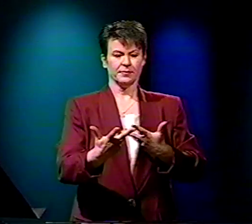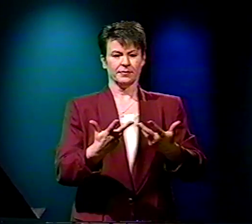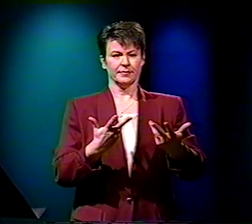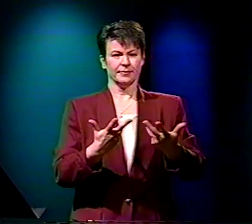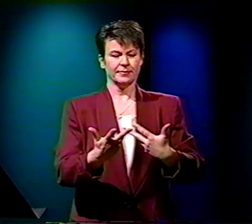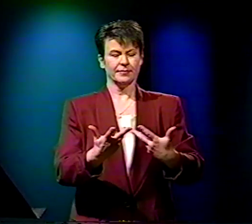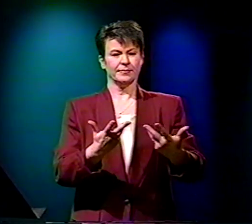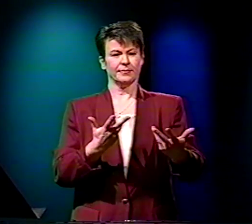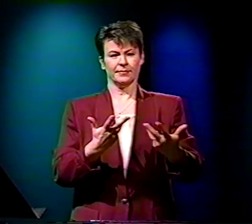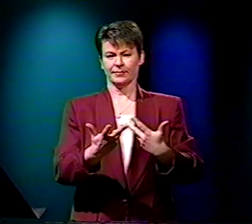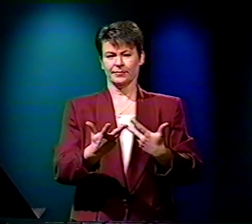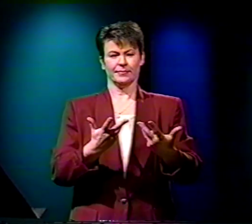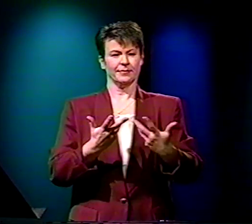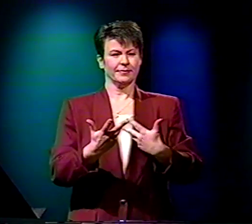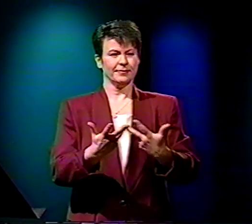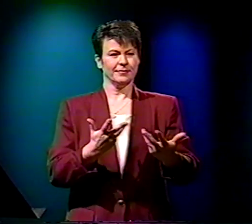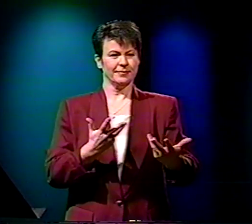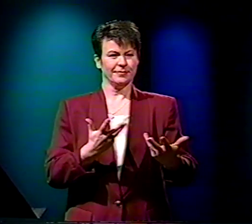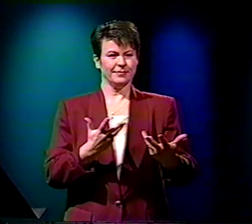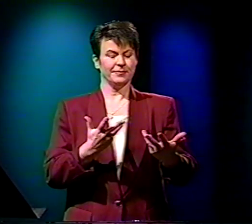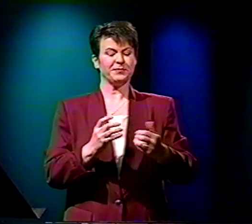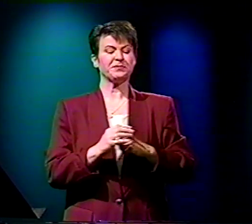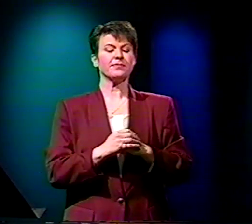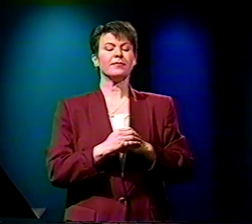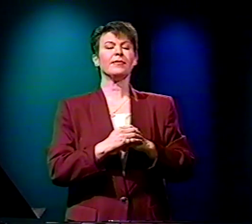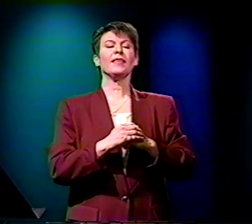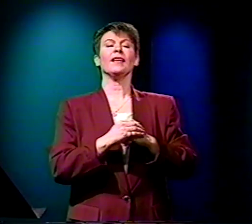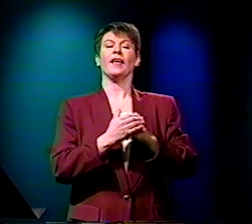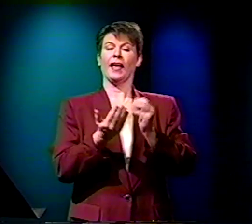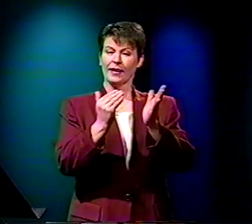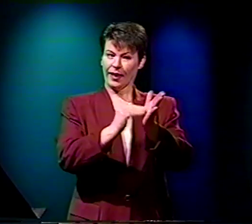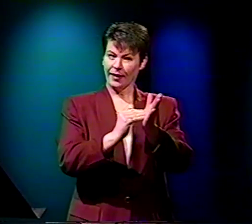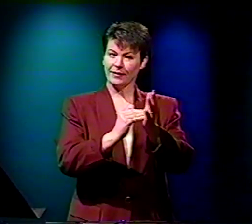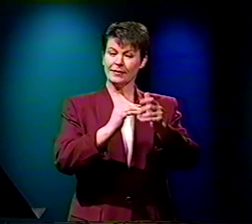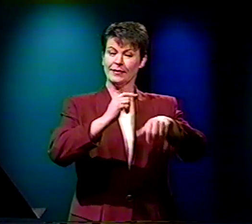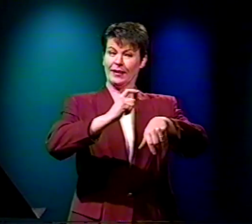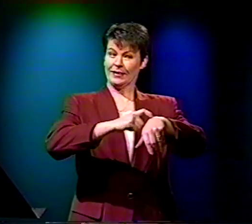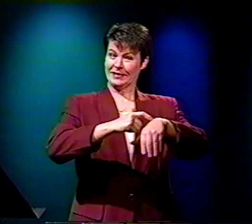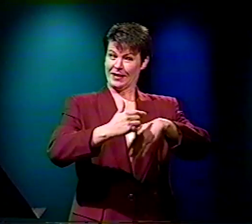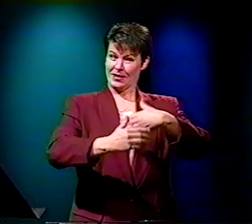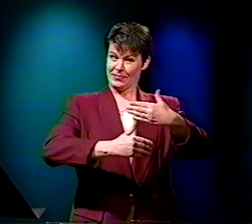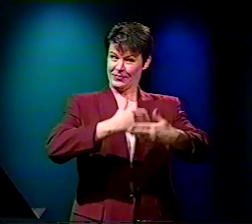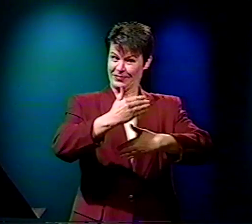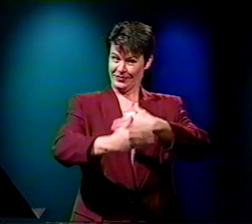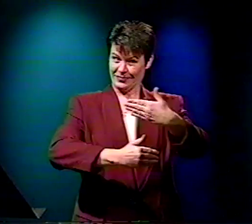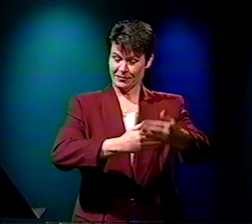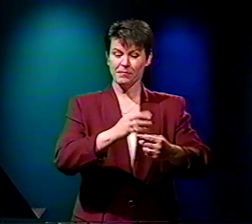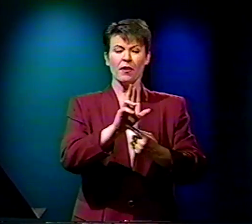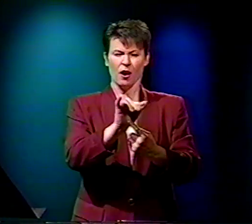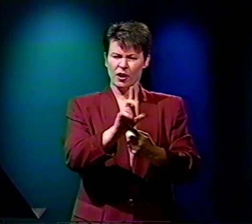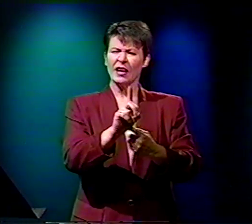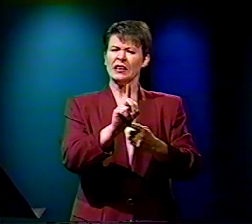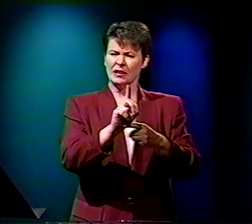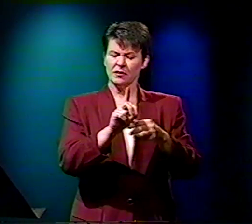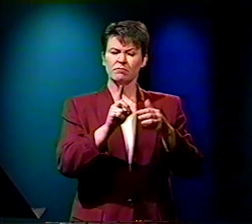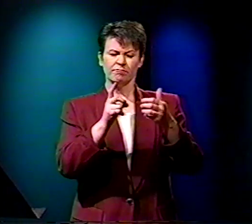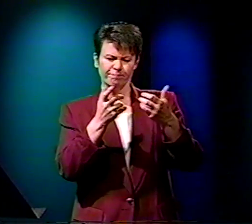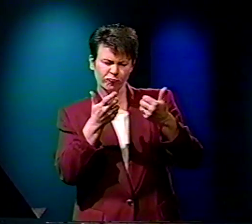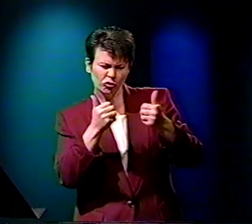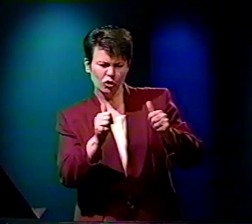to provide. And it was very awkward for deaf people. Once again, over time, with